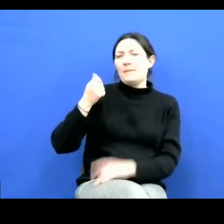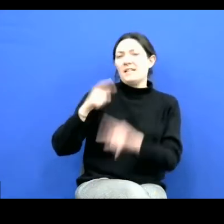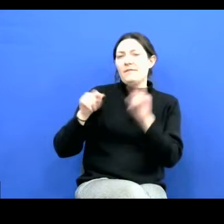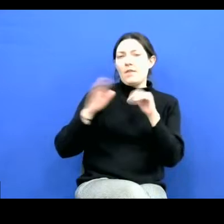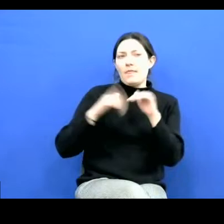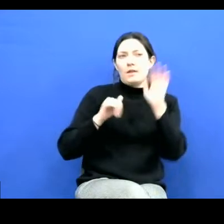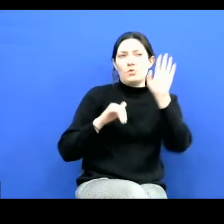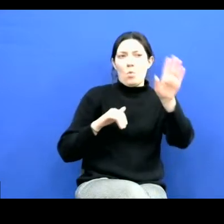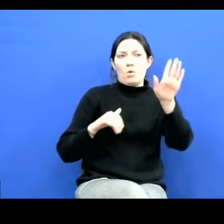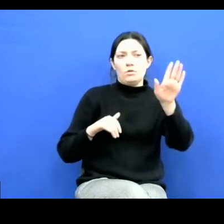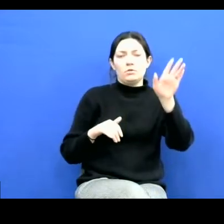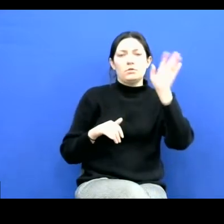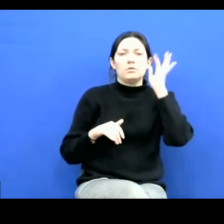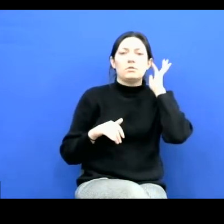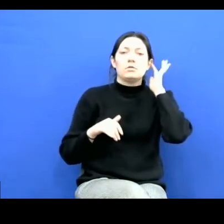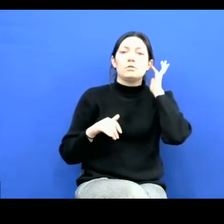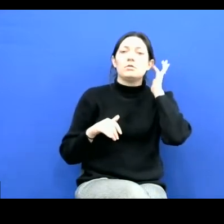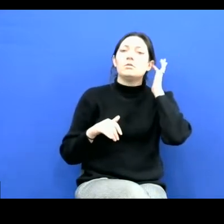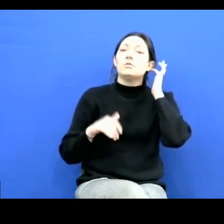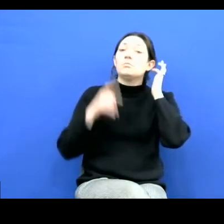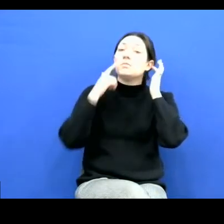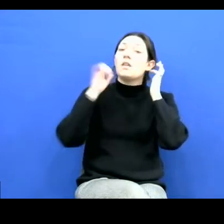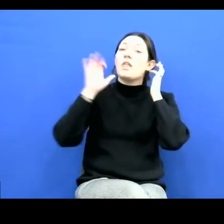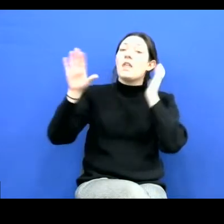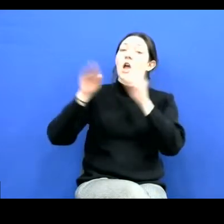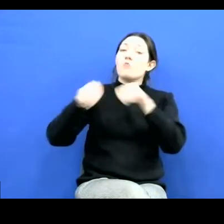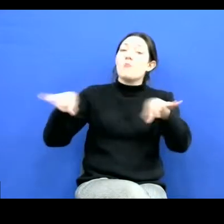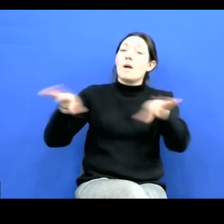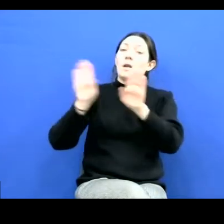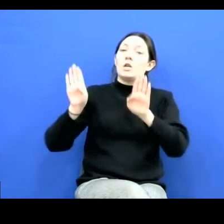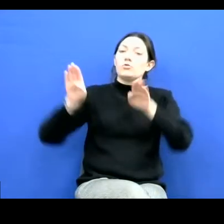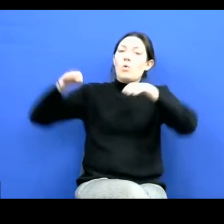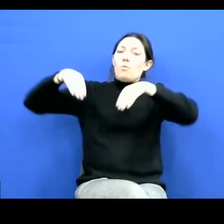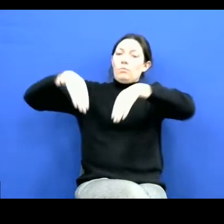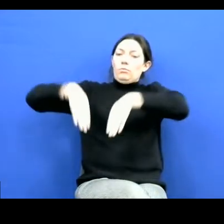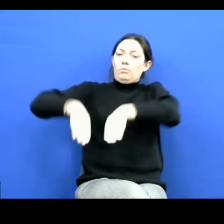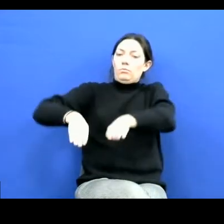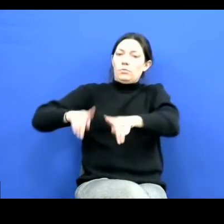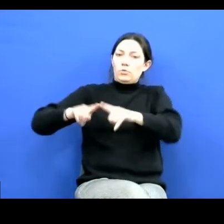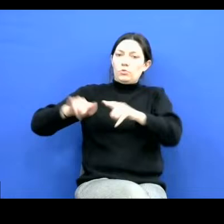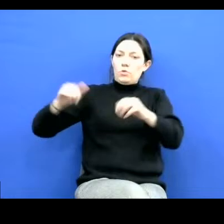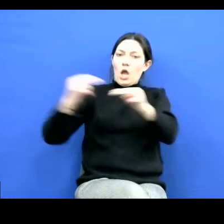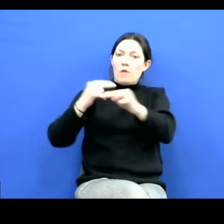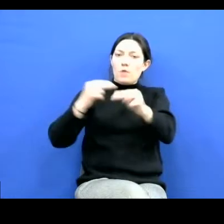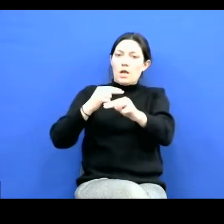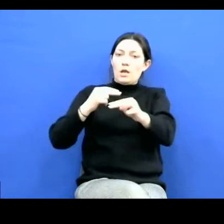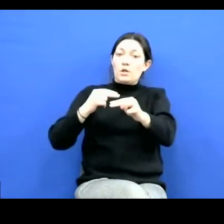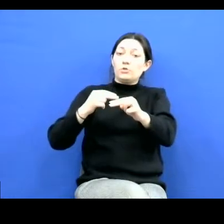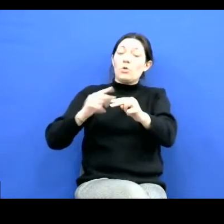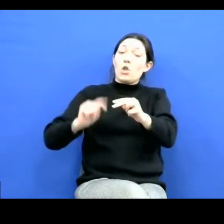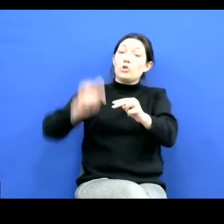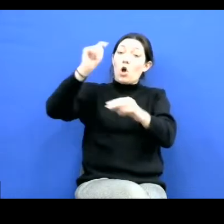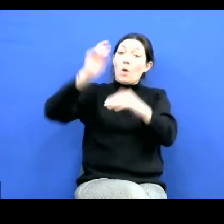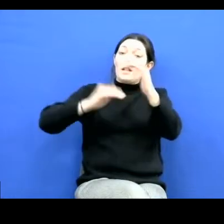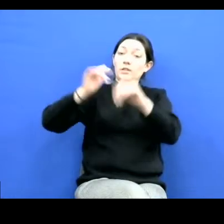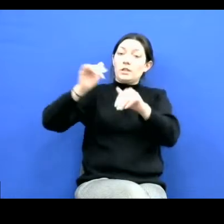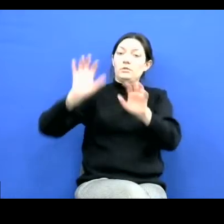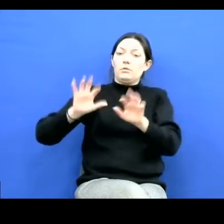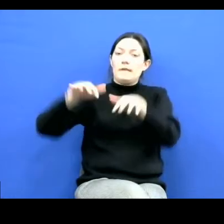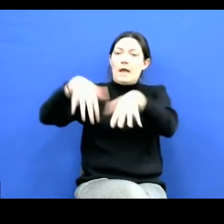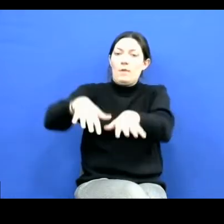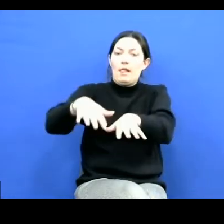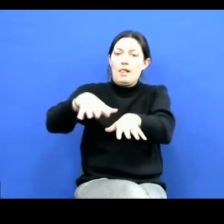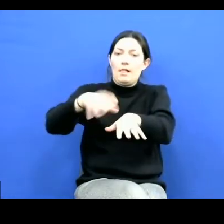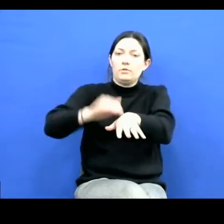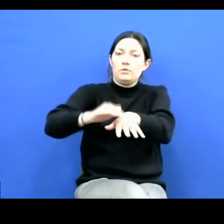one in that the property slopes down towards the thruway. And so the taller buildings were downhill. So the